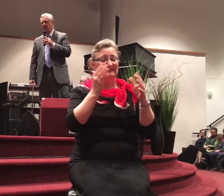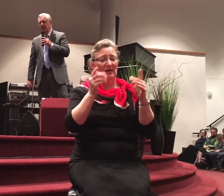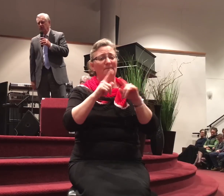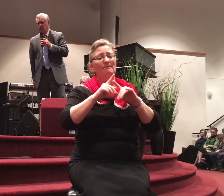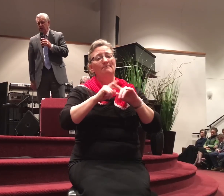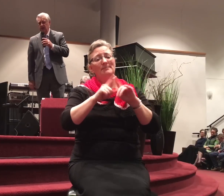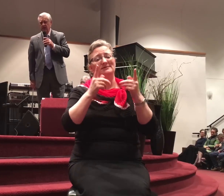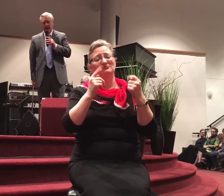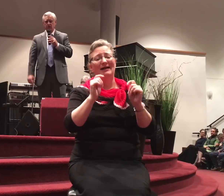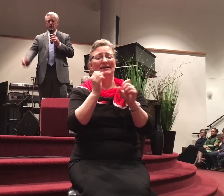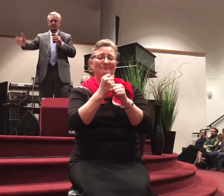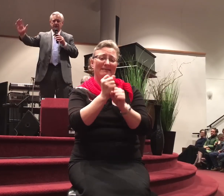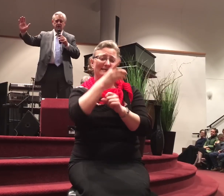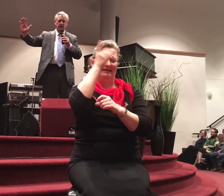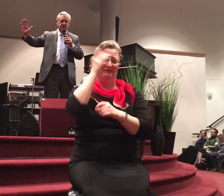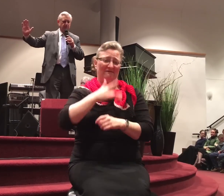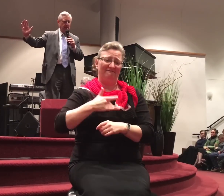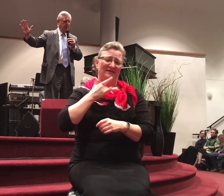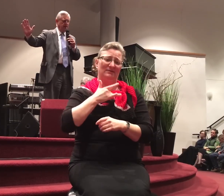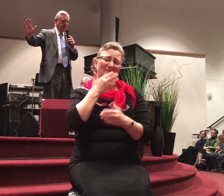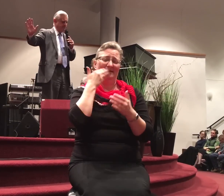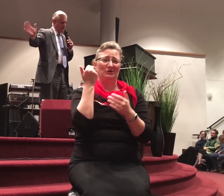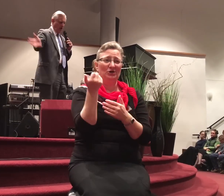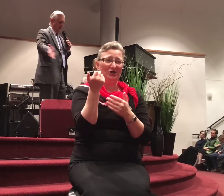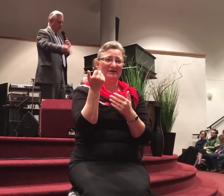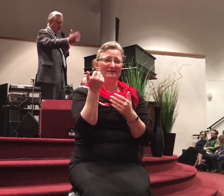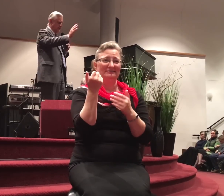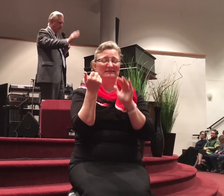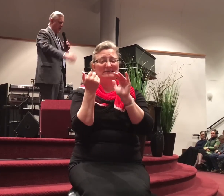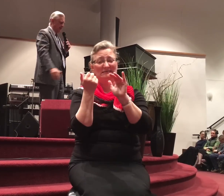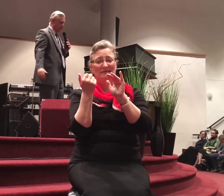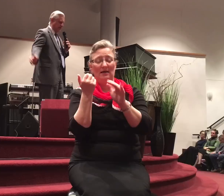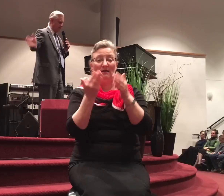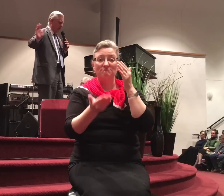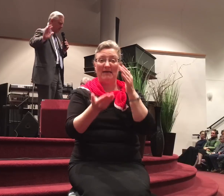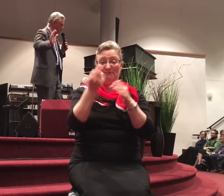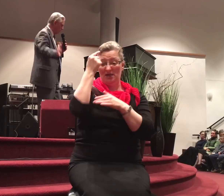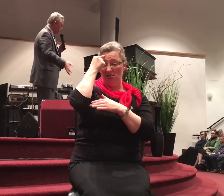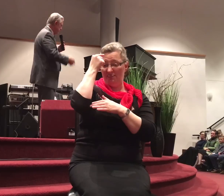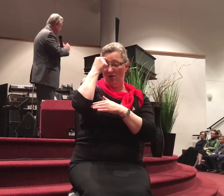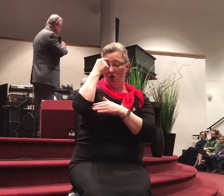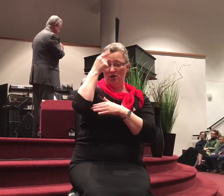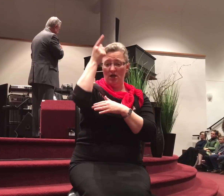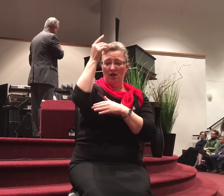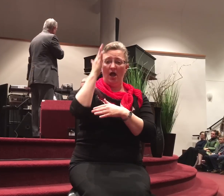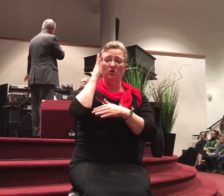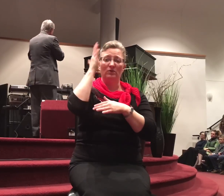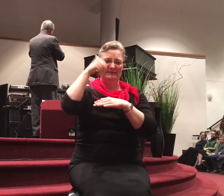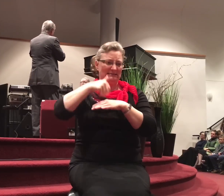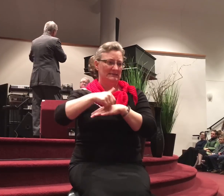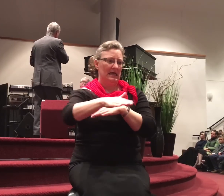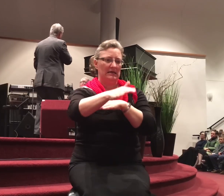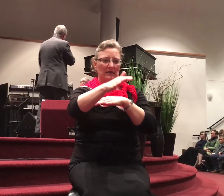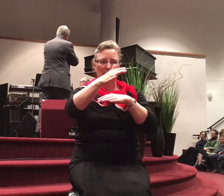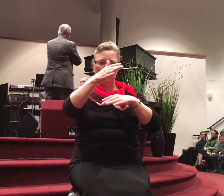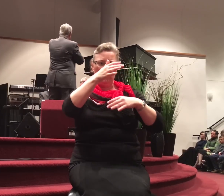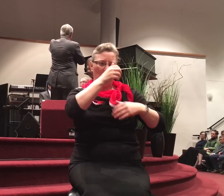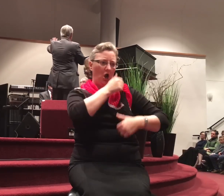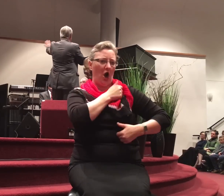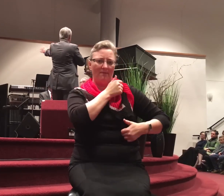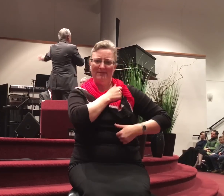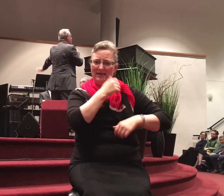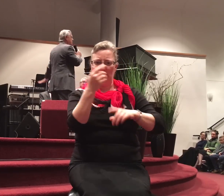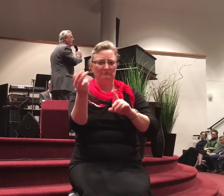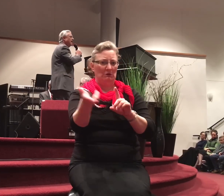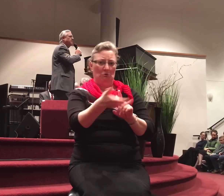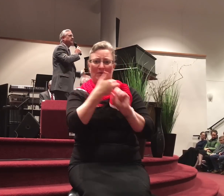make Daniel feel good. I don't know if he thought that maybe on the way to the lion's den, maybe the Lord would send an army to rescue him, or I don't know if he